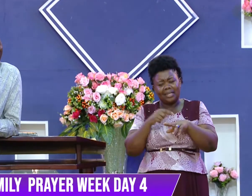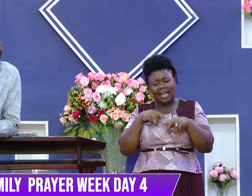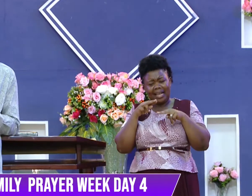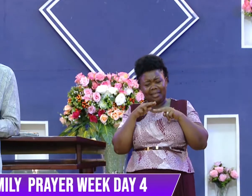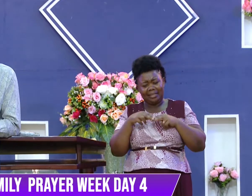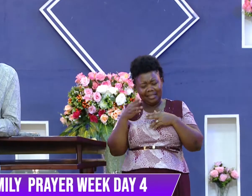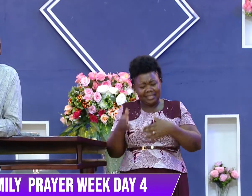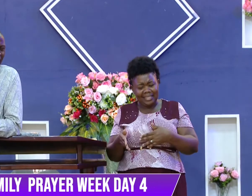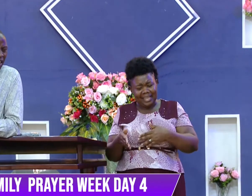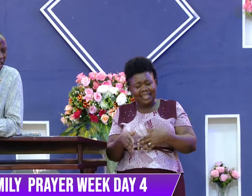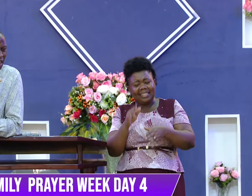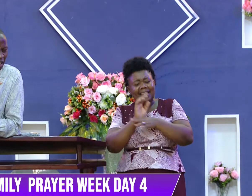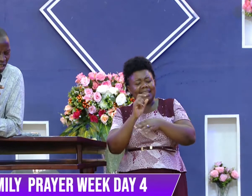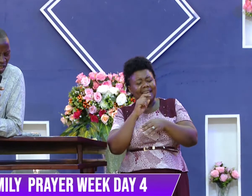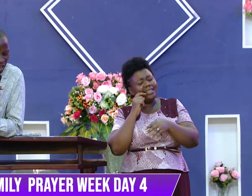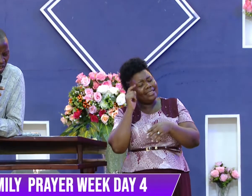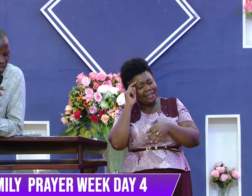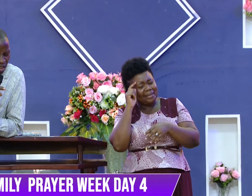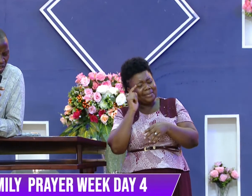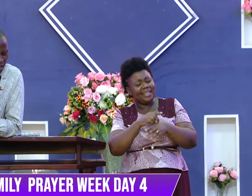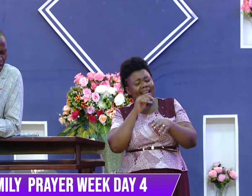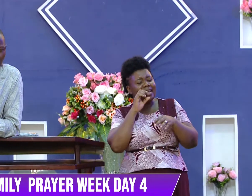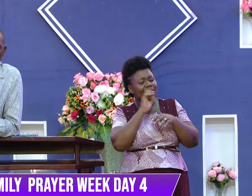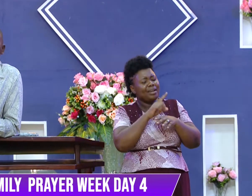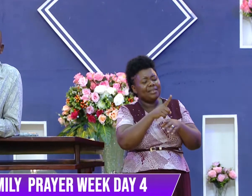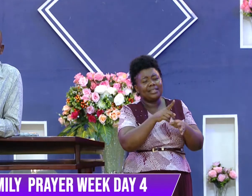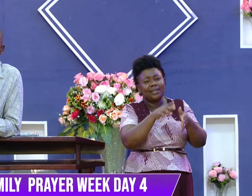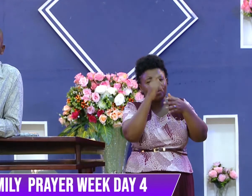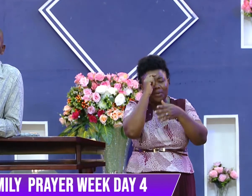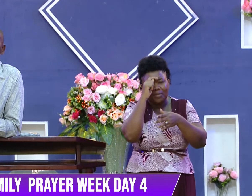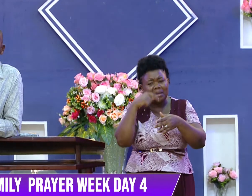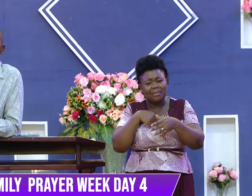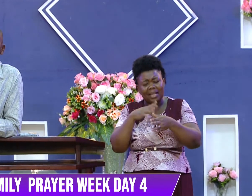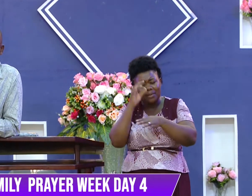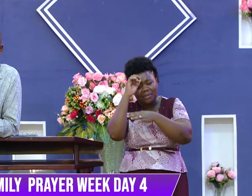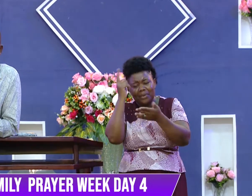said, they told her, please submit. Now,